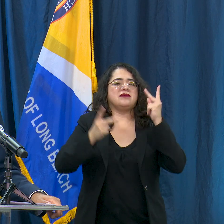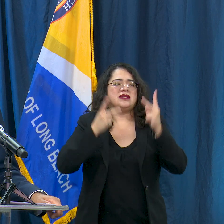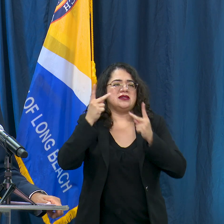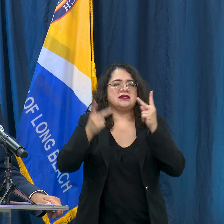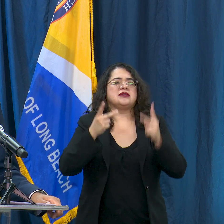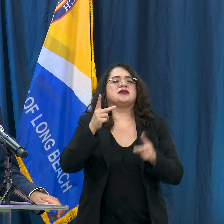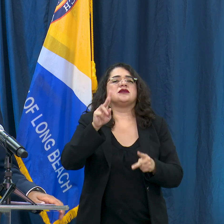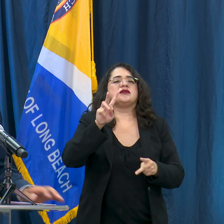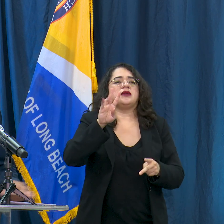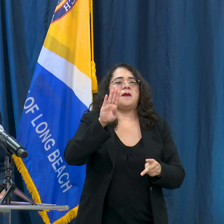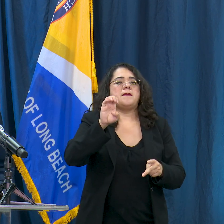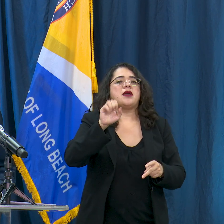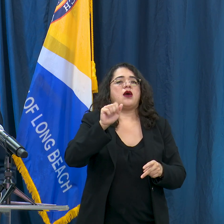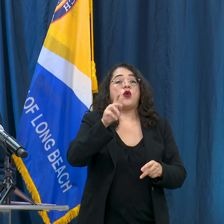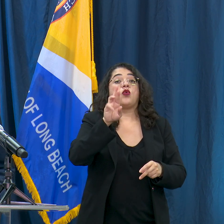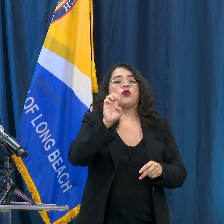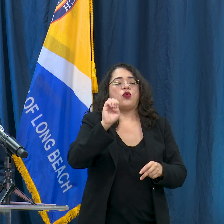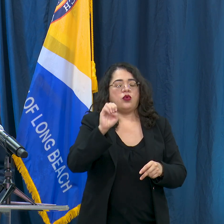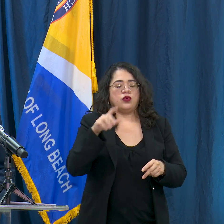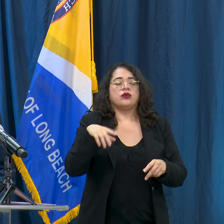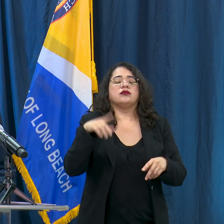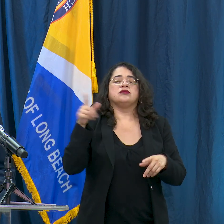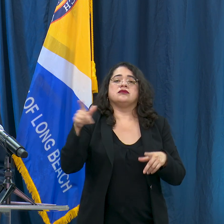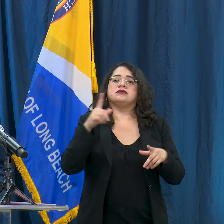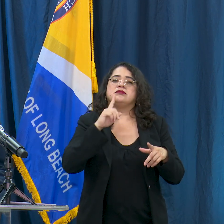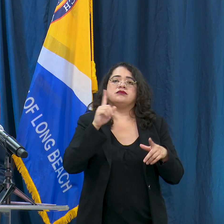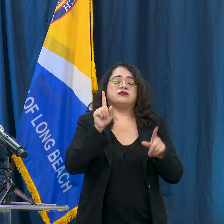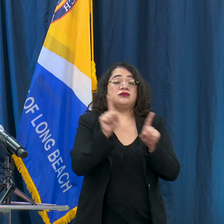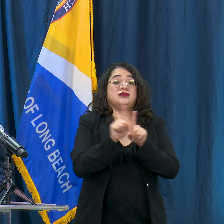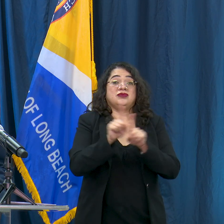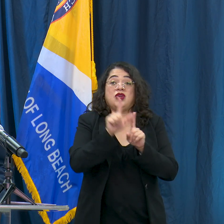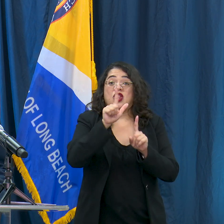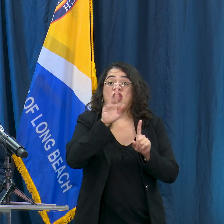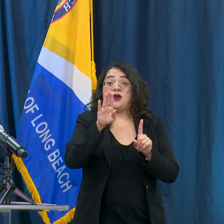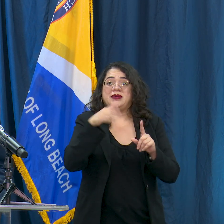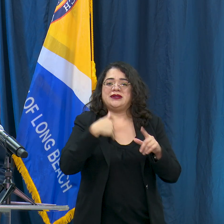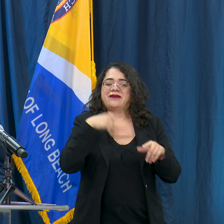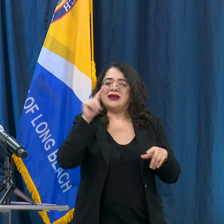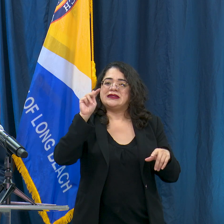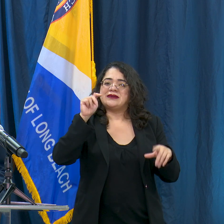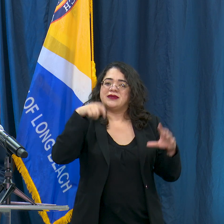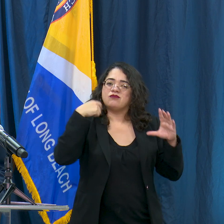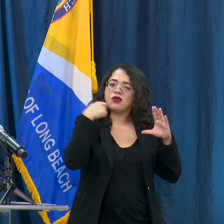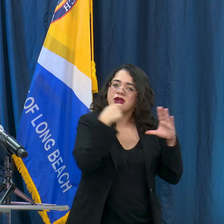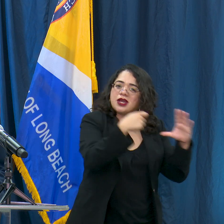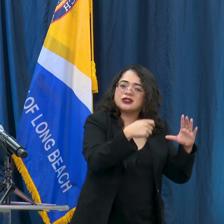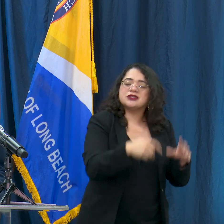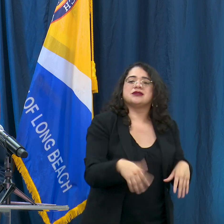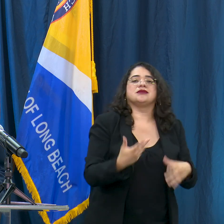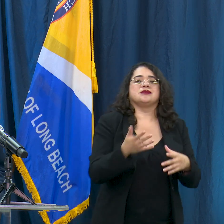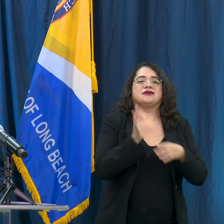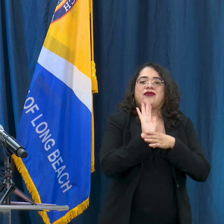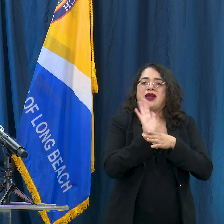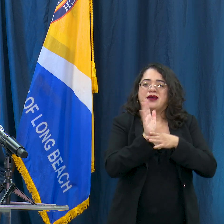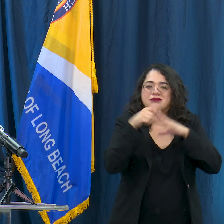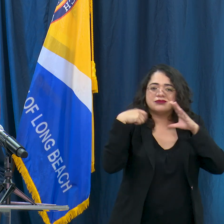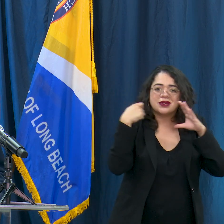And then Long Beach also has significant film production, TV production that will also be allowed to